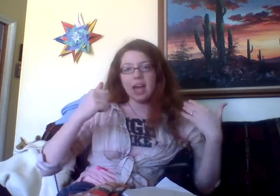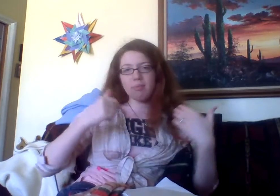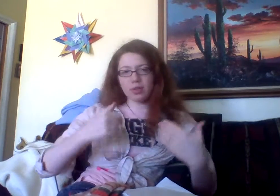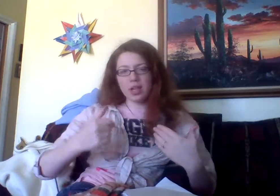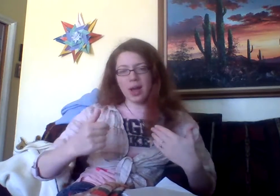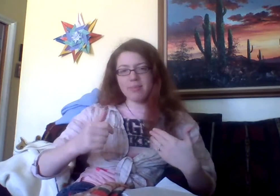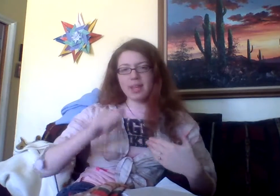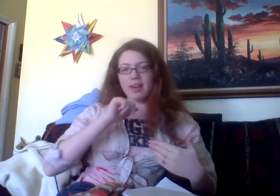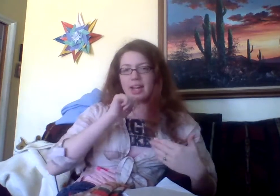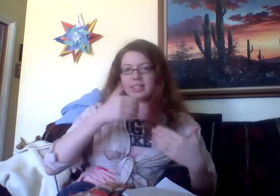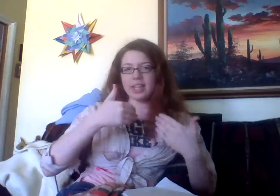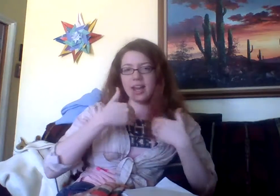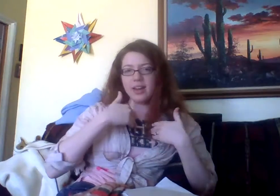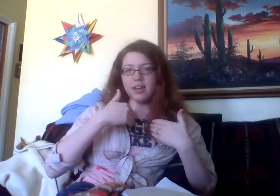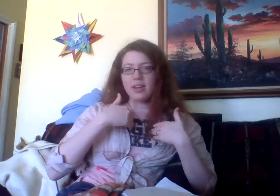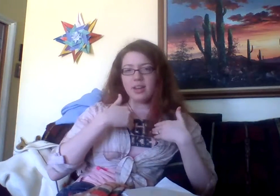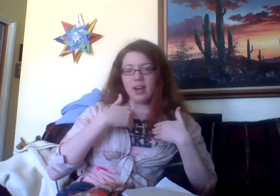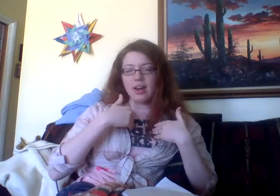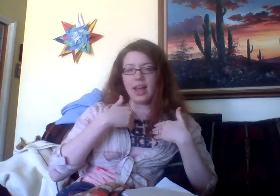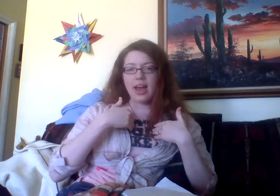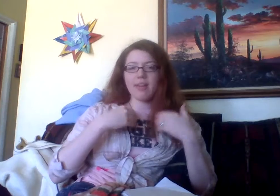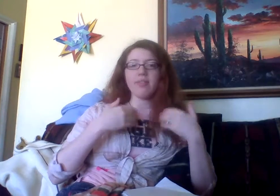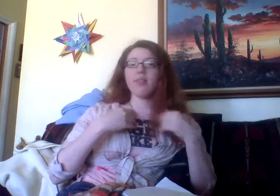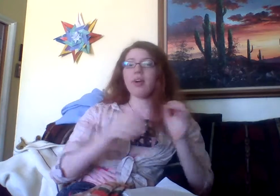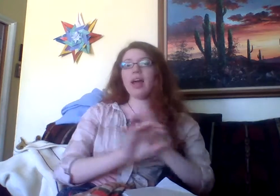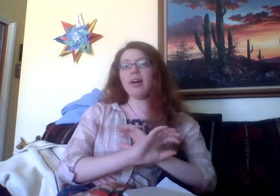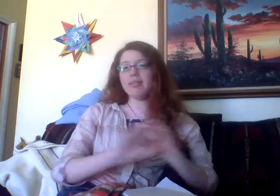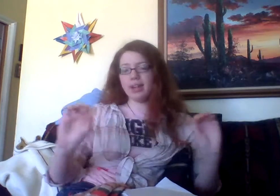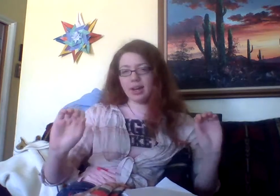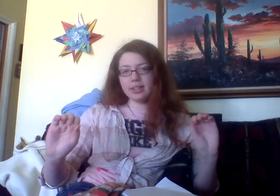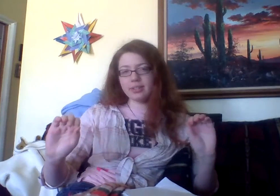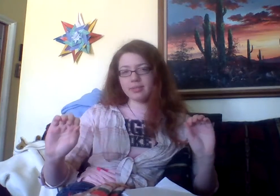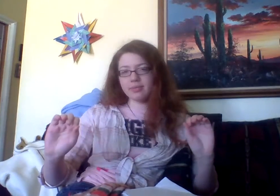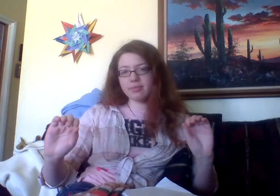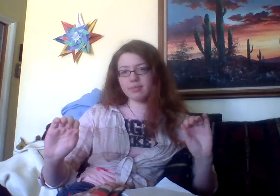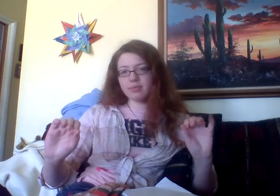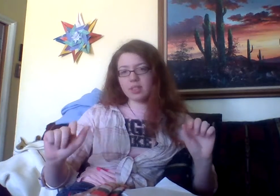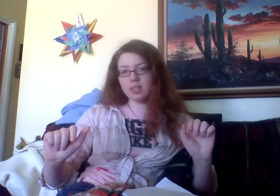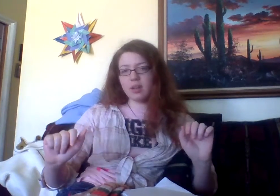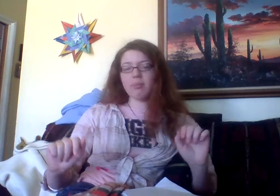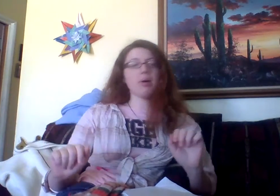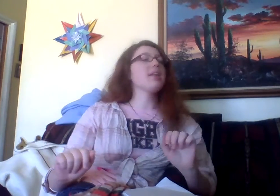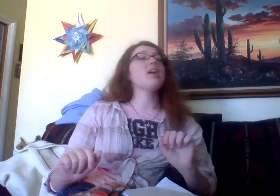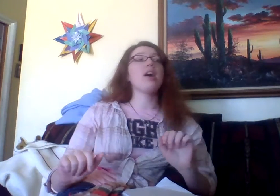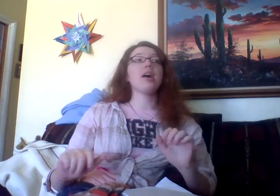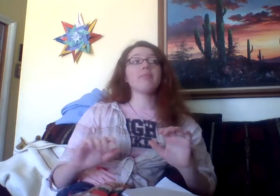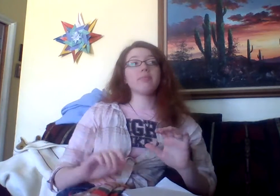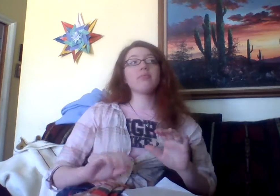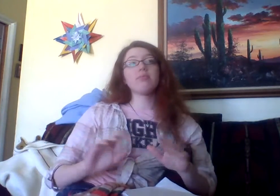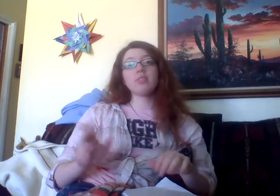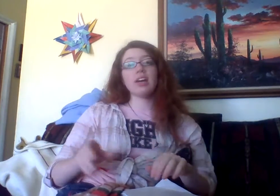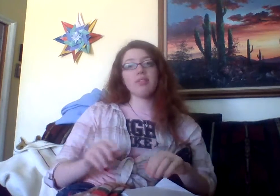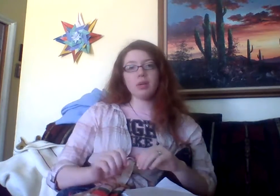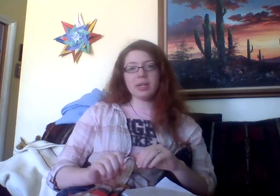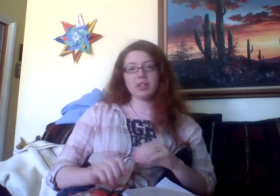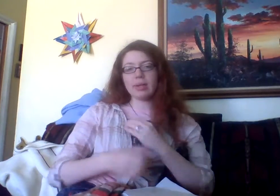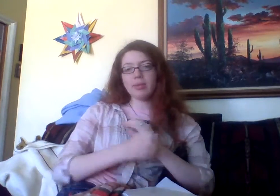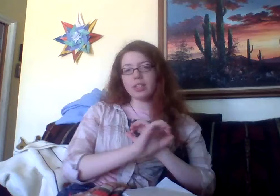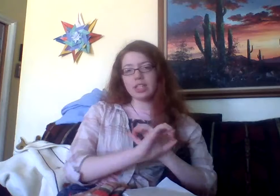had more time there, I said not have or have none. But yeah, for nobody knows my quirks, I just